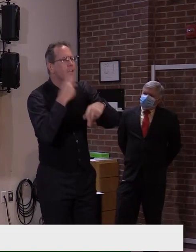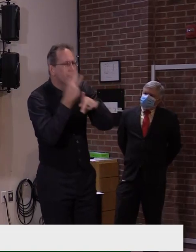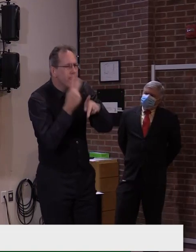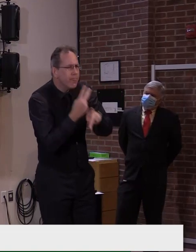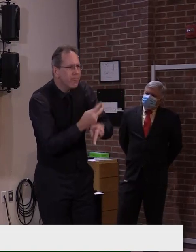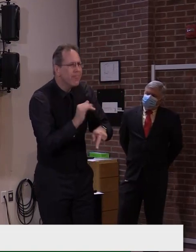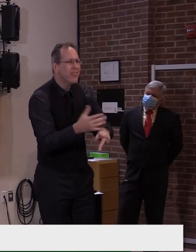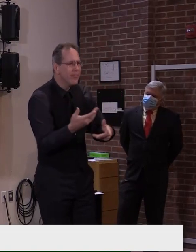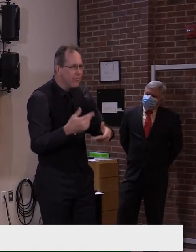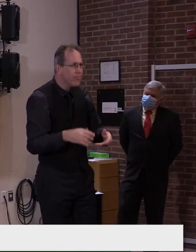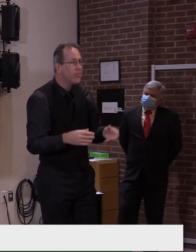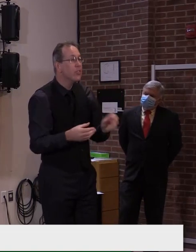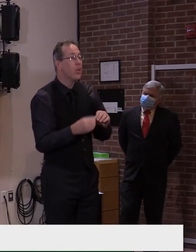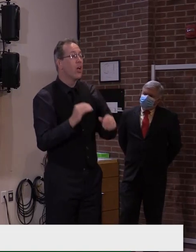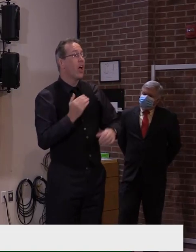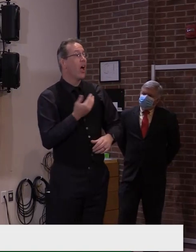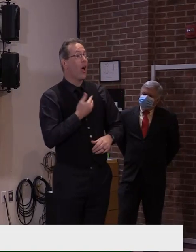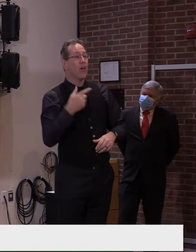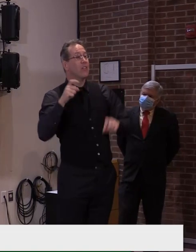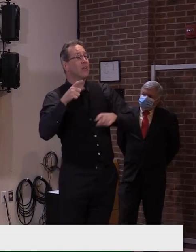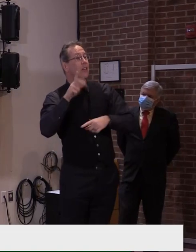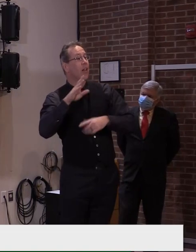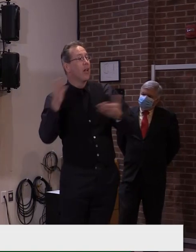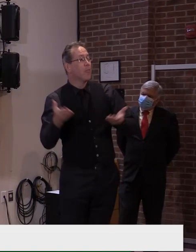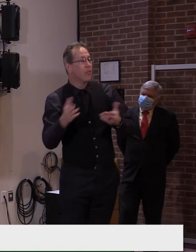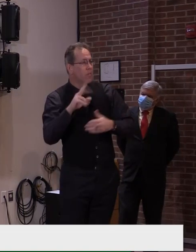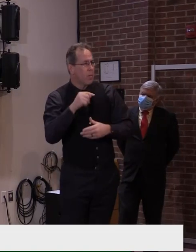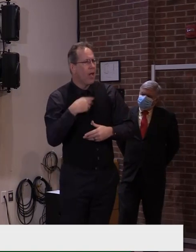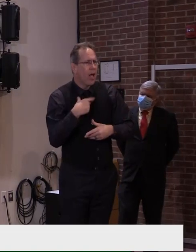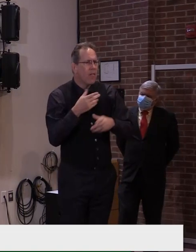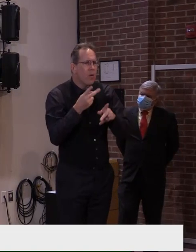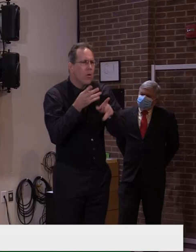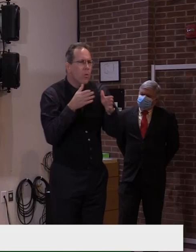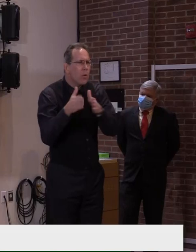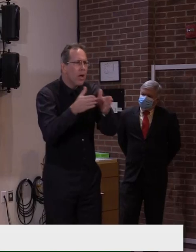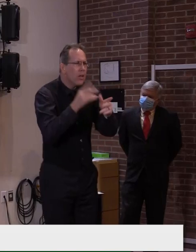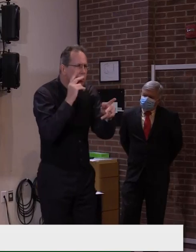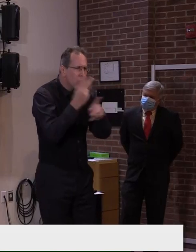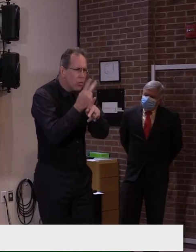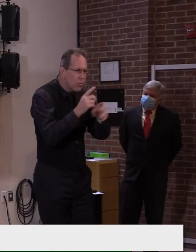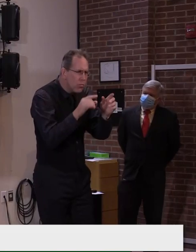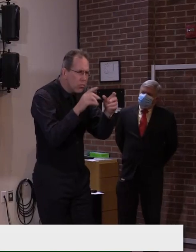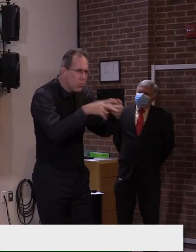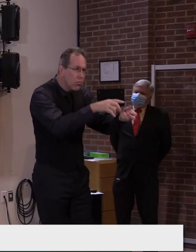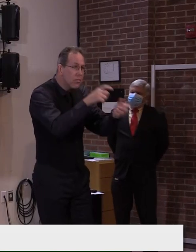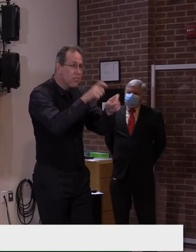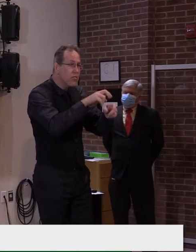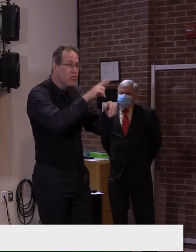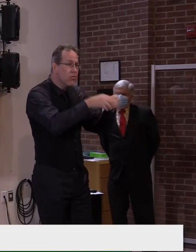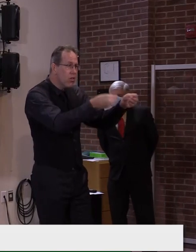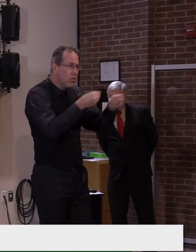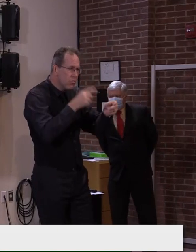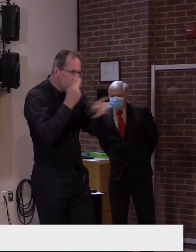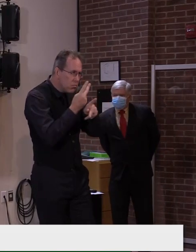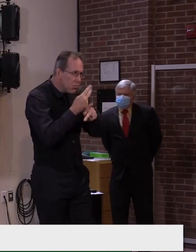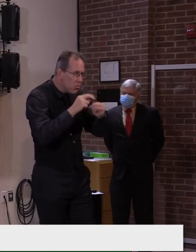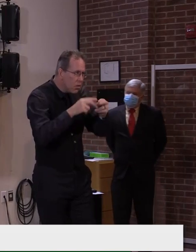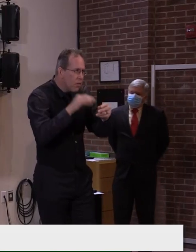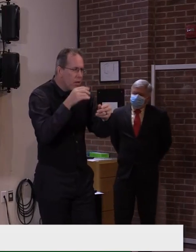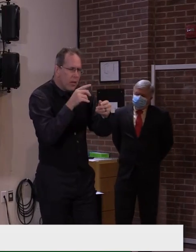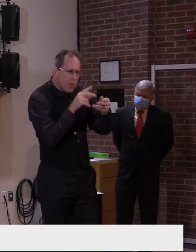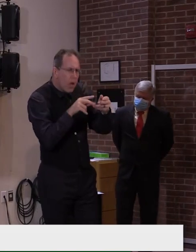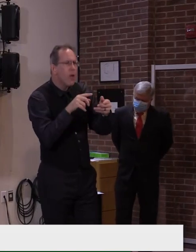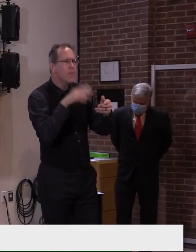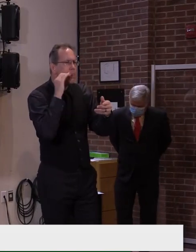in the genome of the virus. But it's not whole genome sequencing. It just gives you a hint that you may have a specimen that would